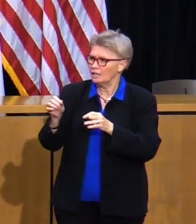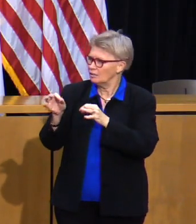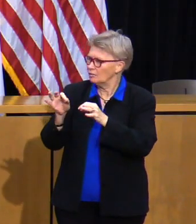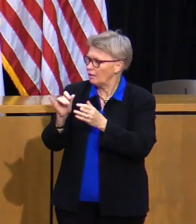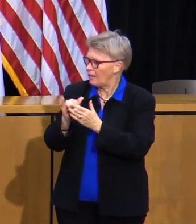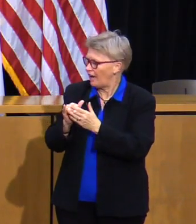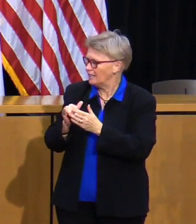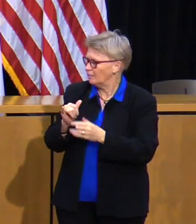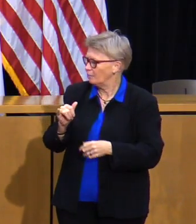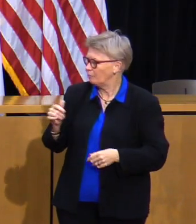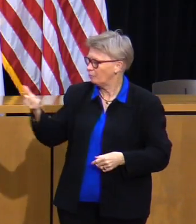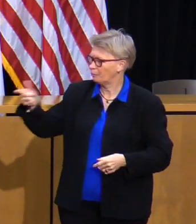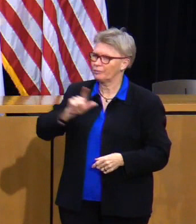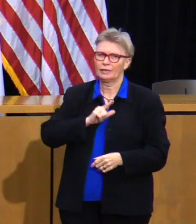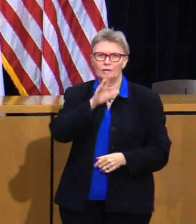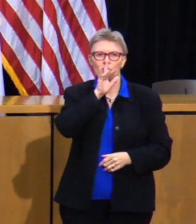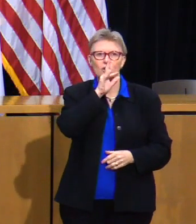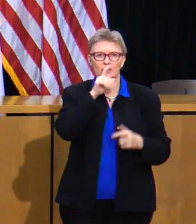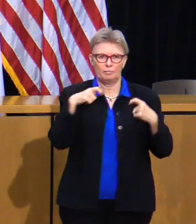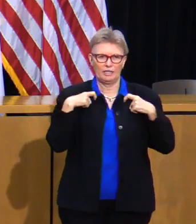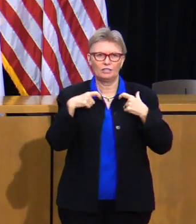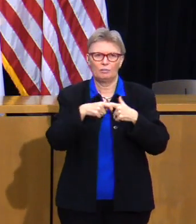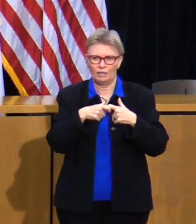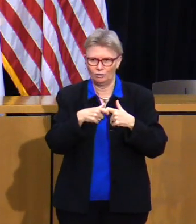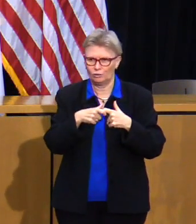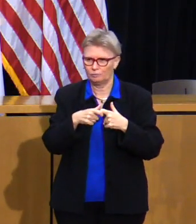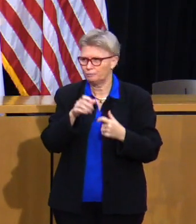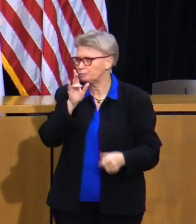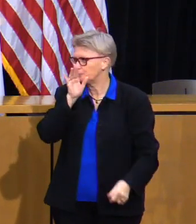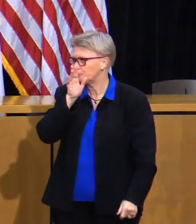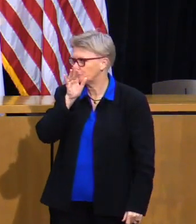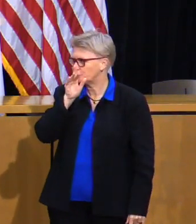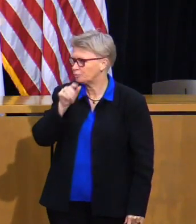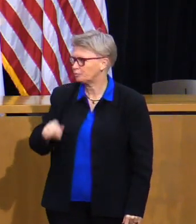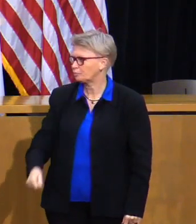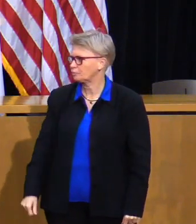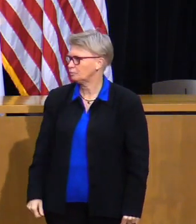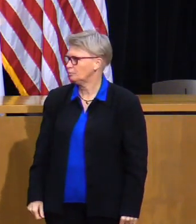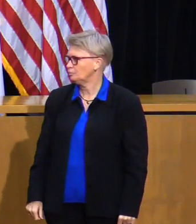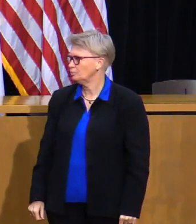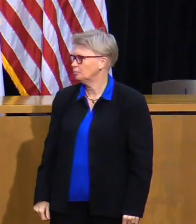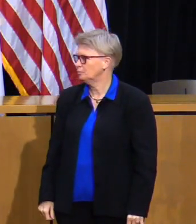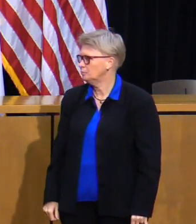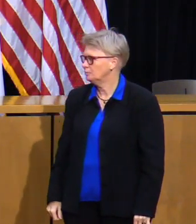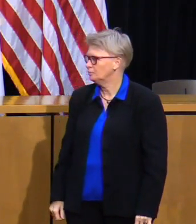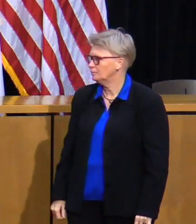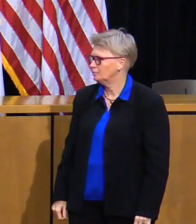that's okay? Sí, yo estoy muy orgullosa de estar aquí.